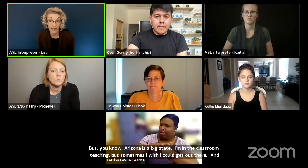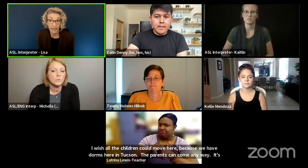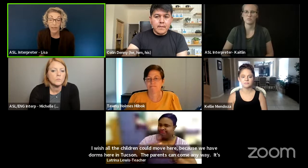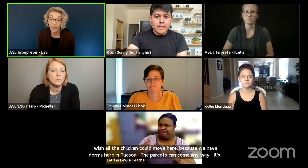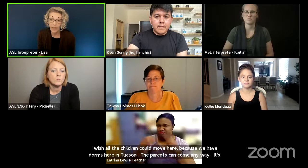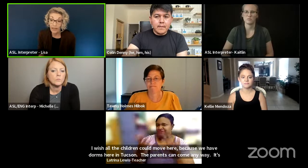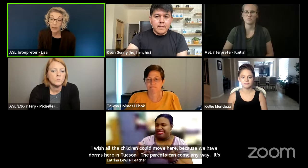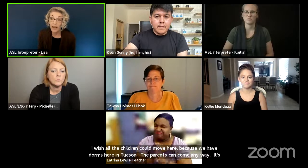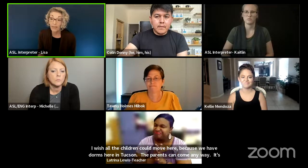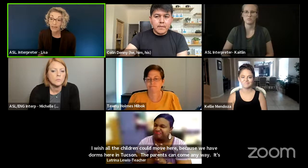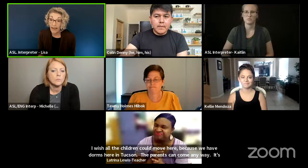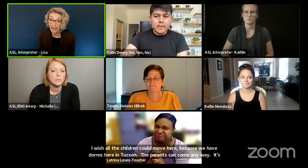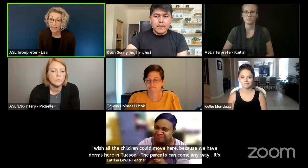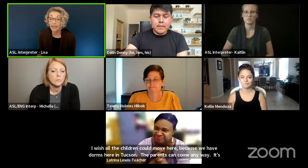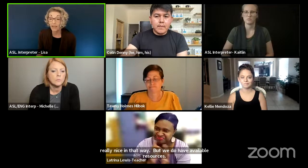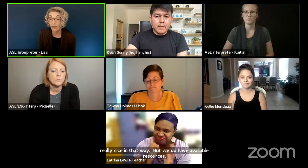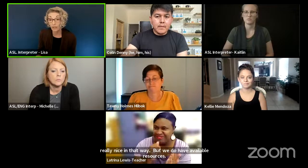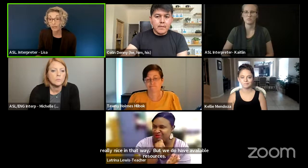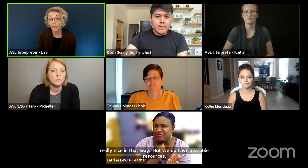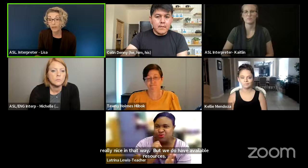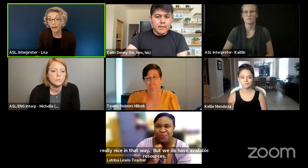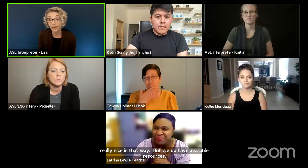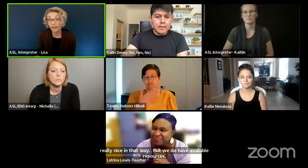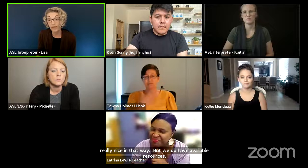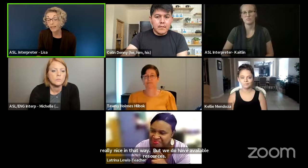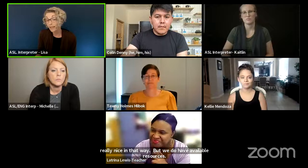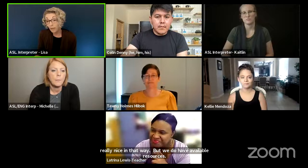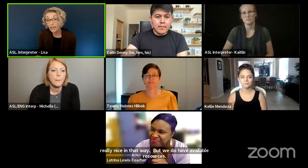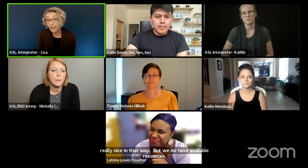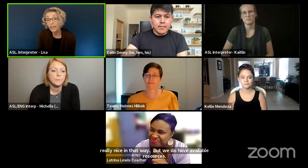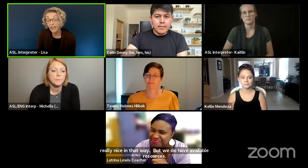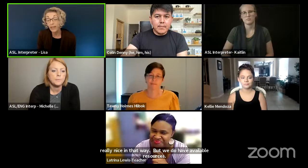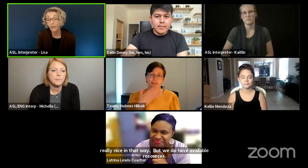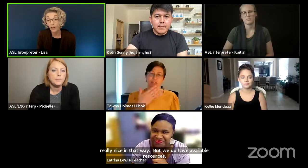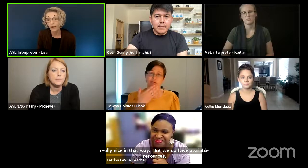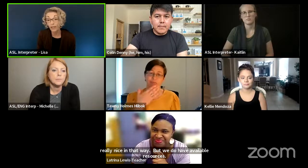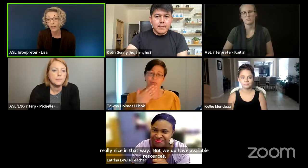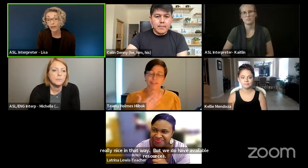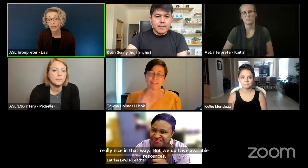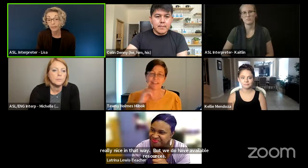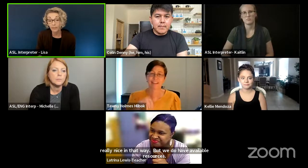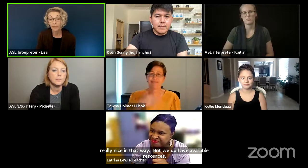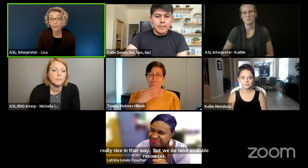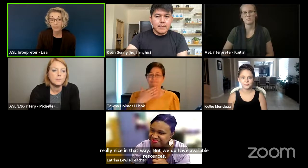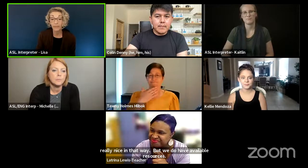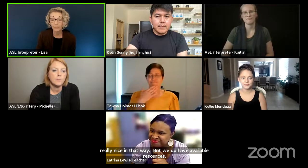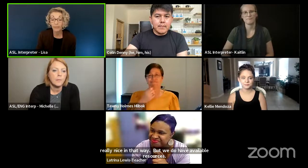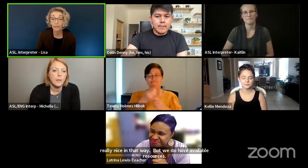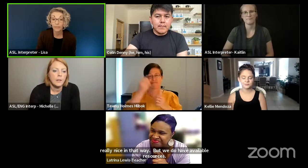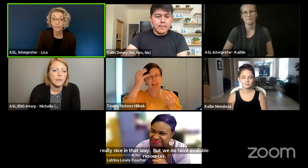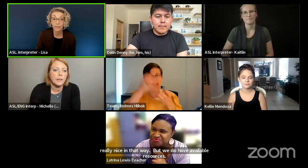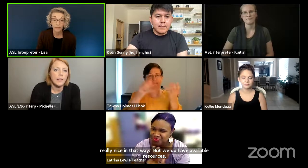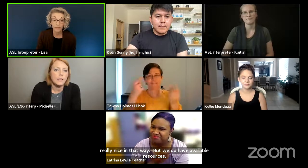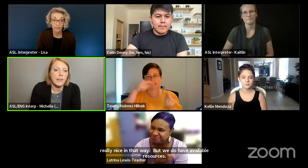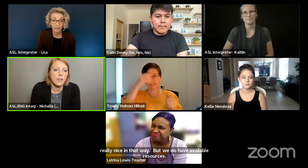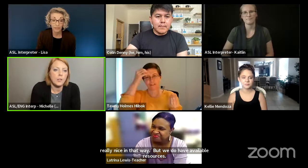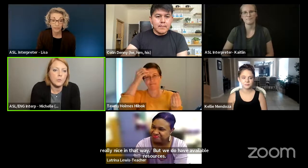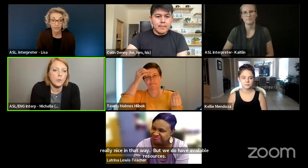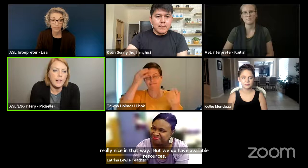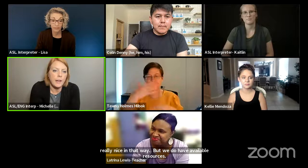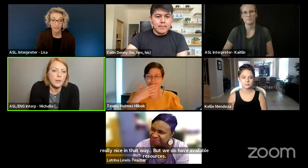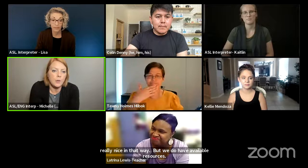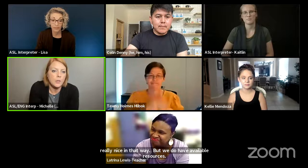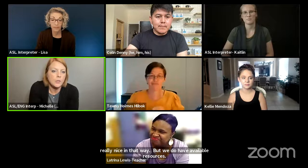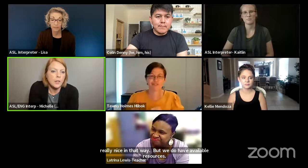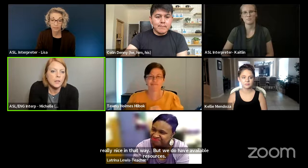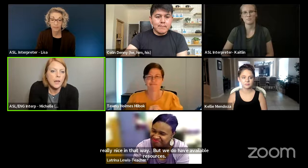of the state? Thinking about having access in those different areas. It's something to consider for Arizona. Yes, thank you